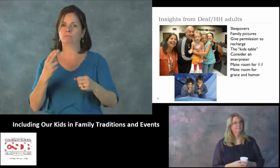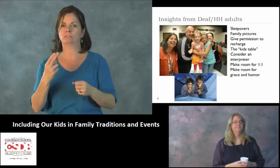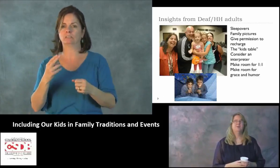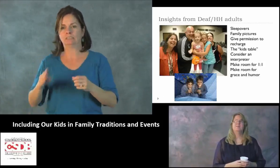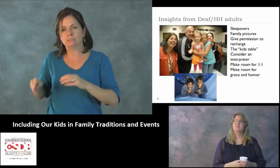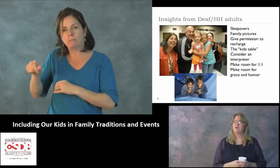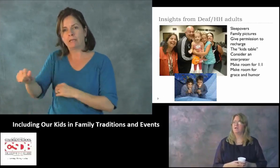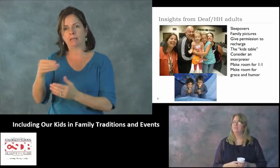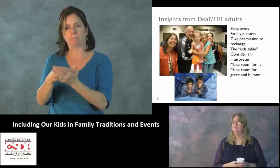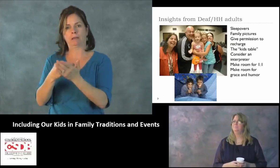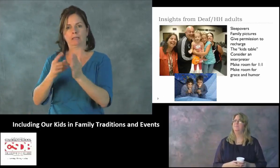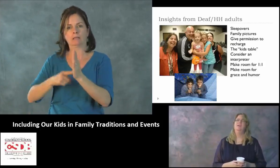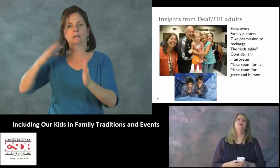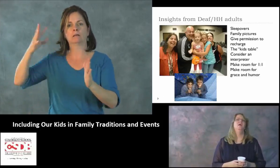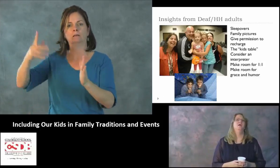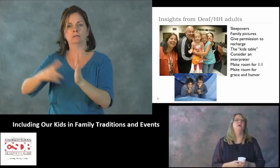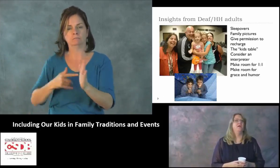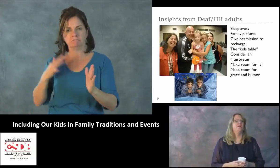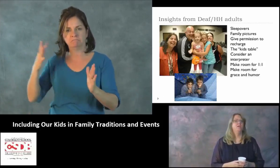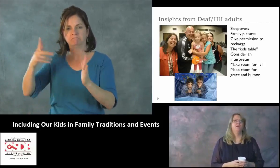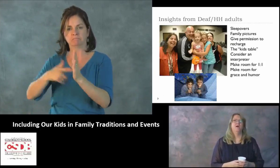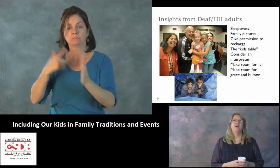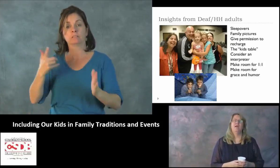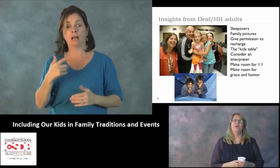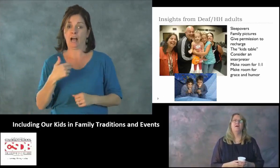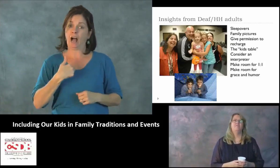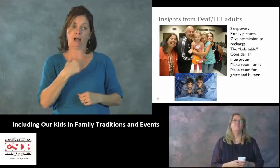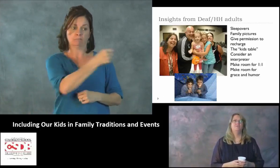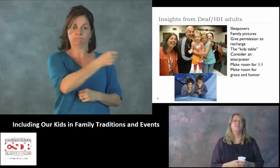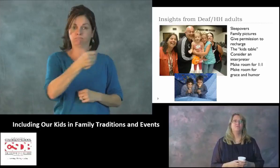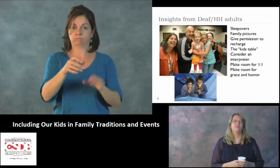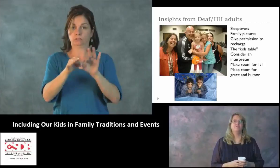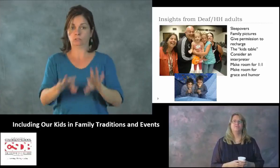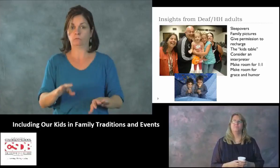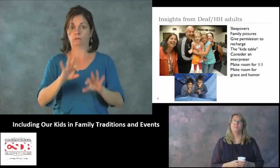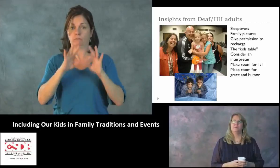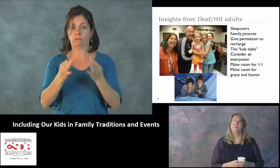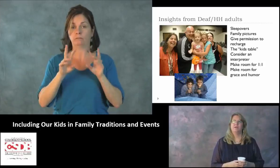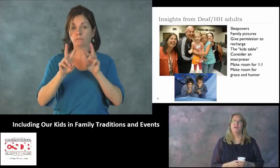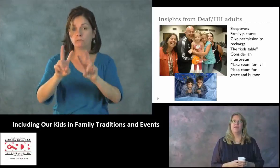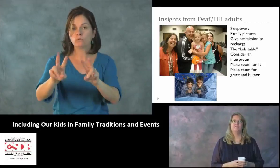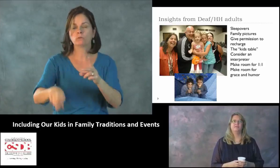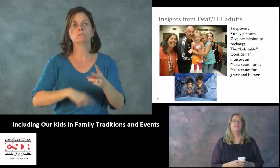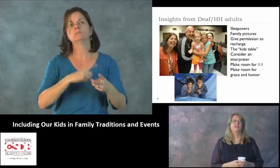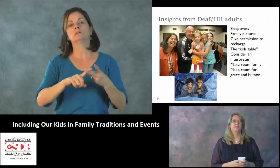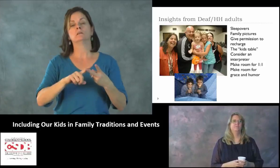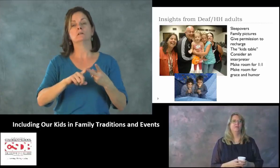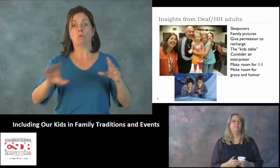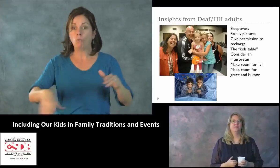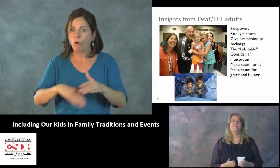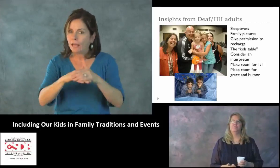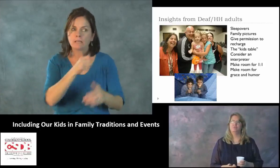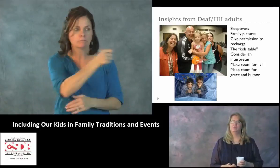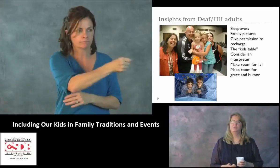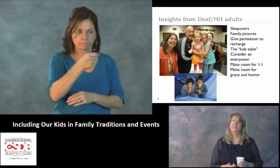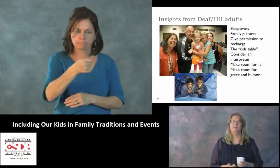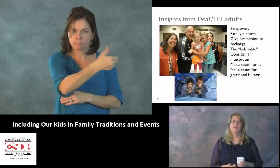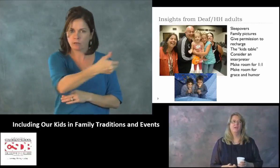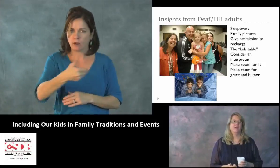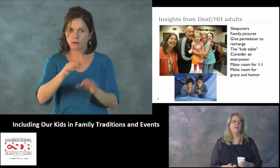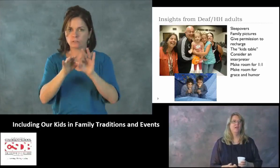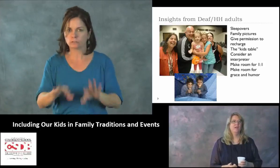money once in a while. I have used an interpreter at a family